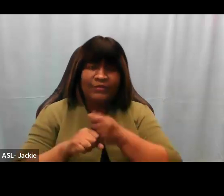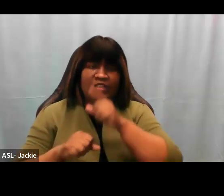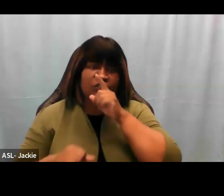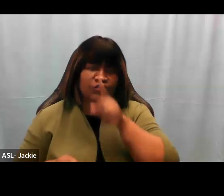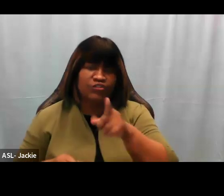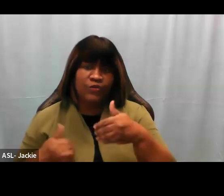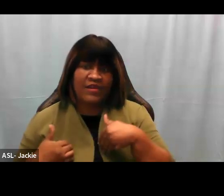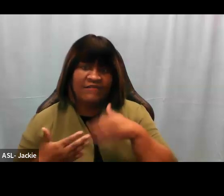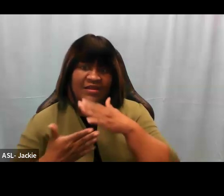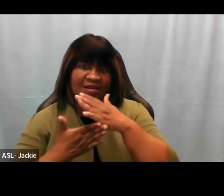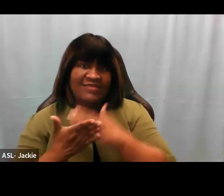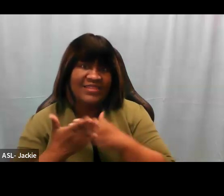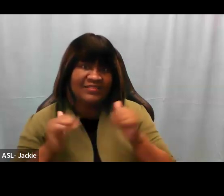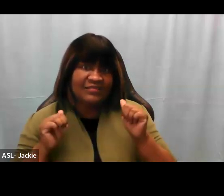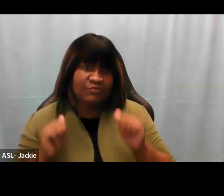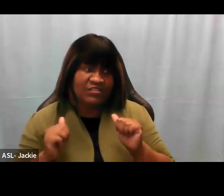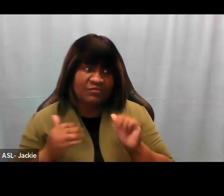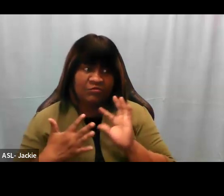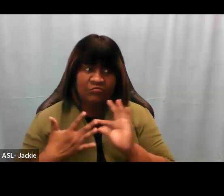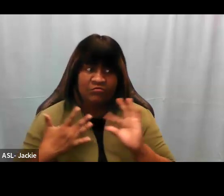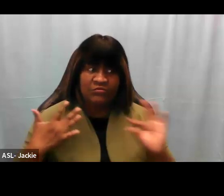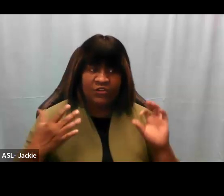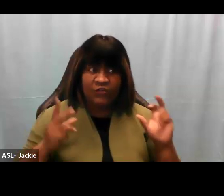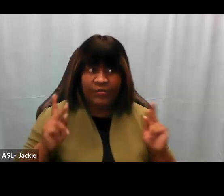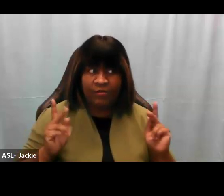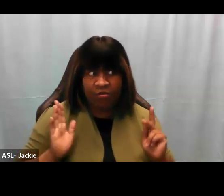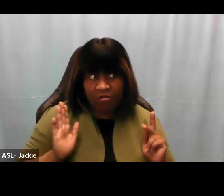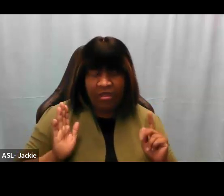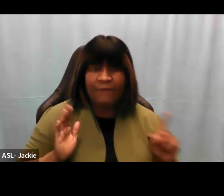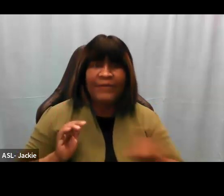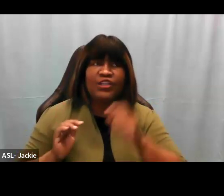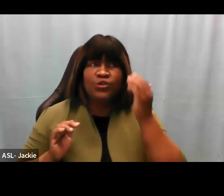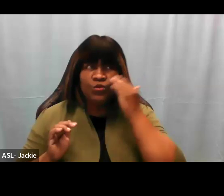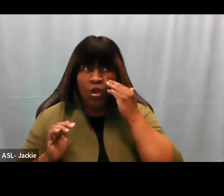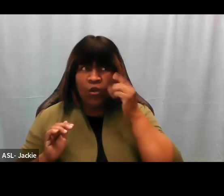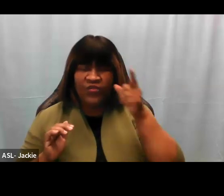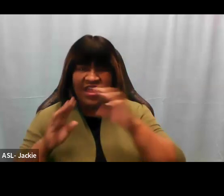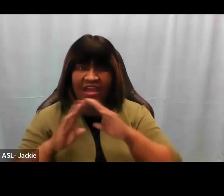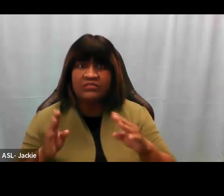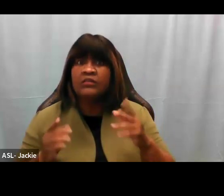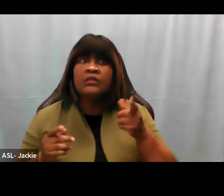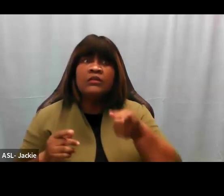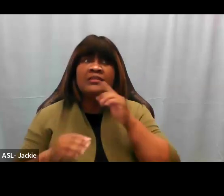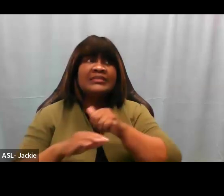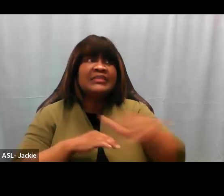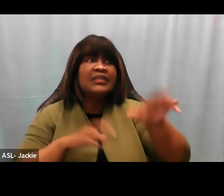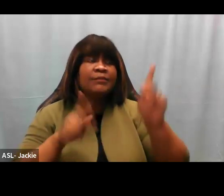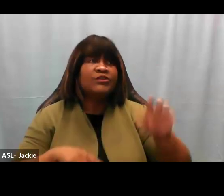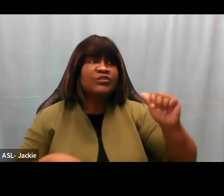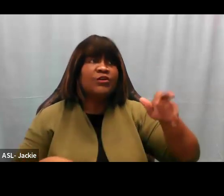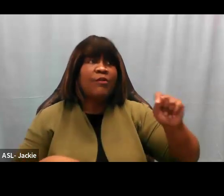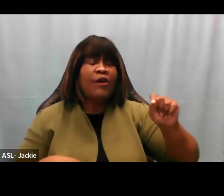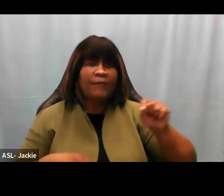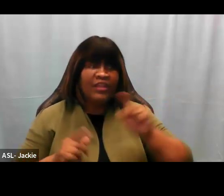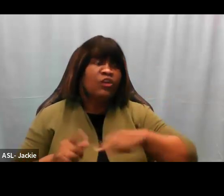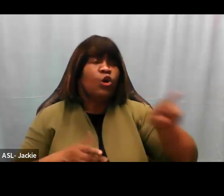a list of possible housing options for people, but that you know that housing. It's one thing to send somebody to an apartment complex and say,